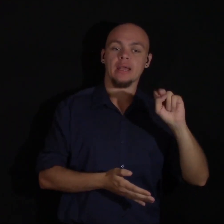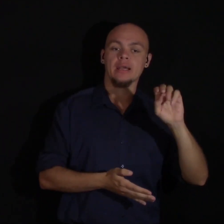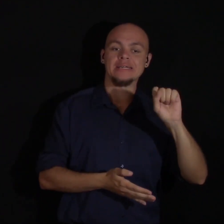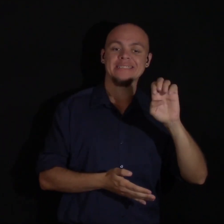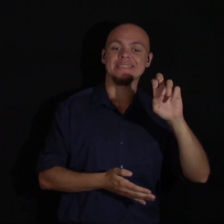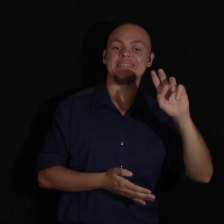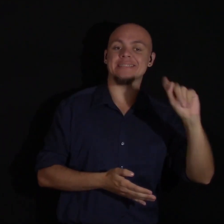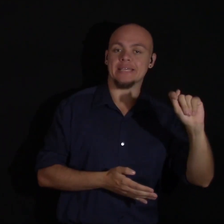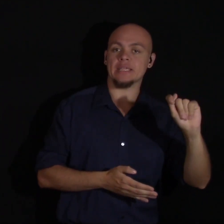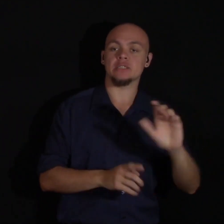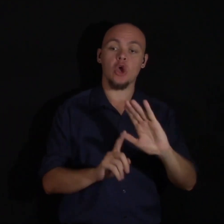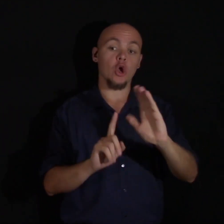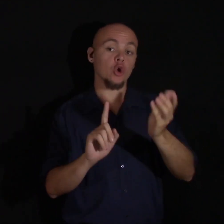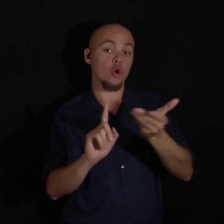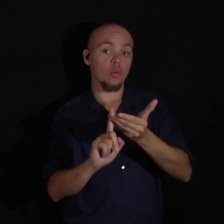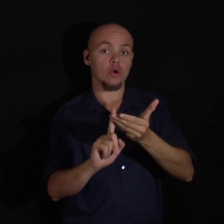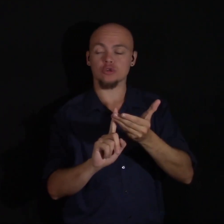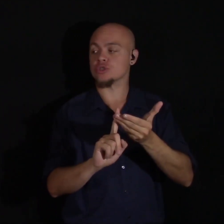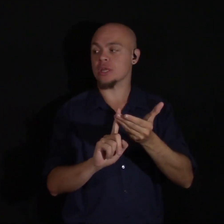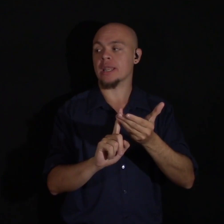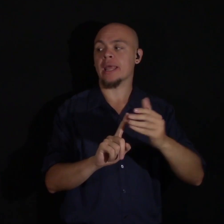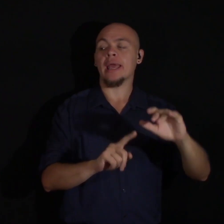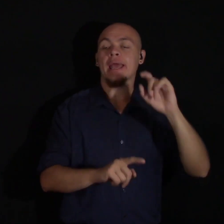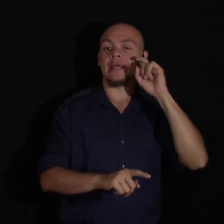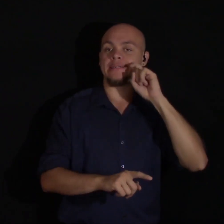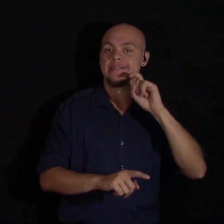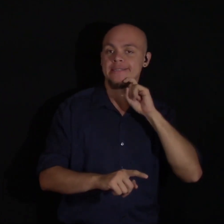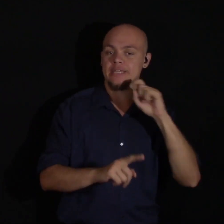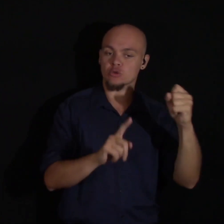tips to talk to your people about this problem.